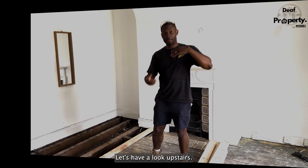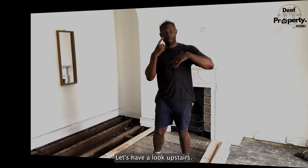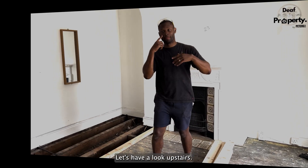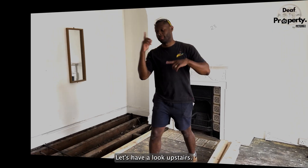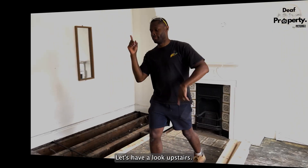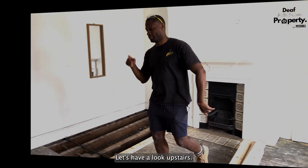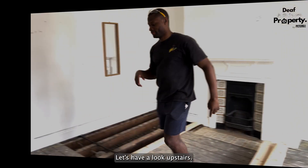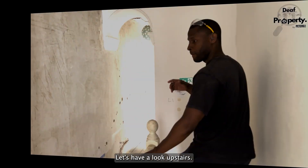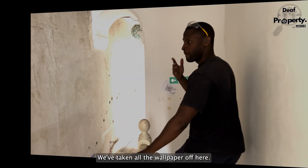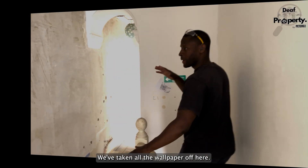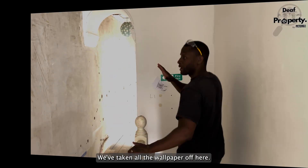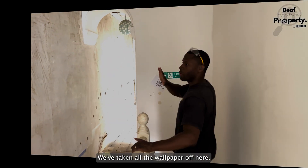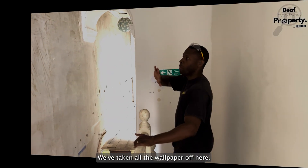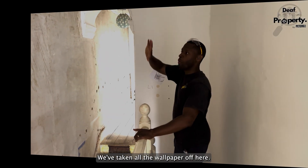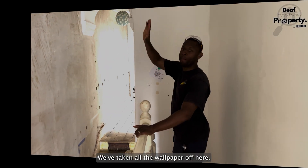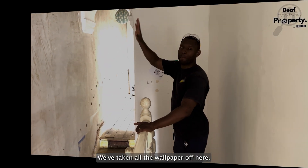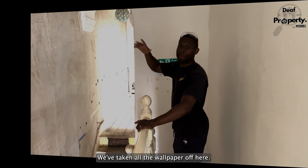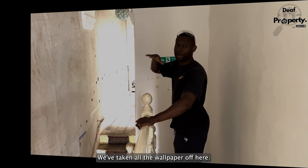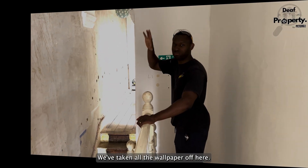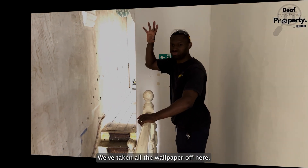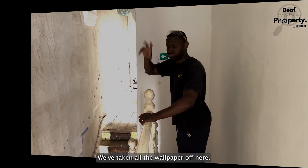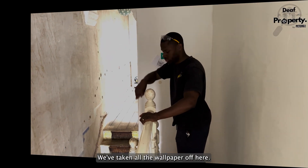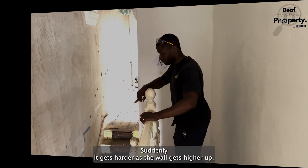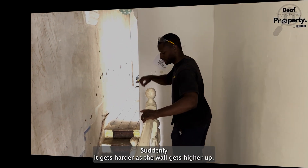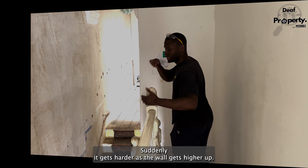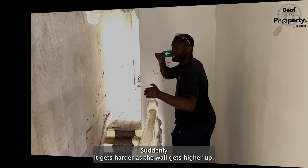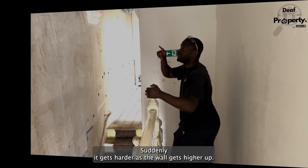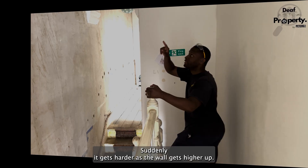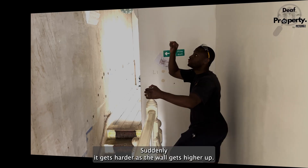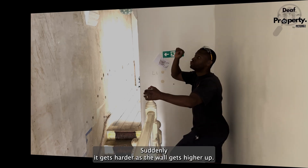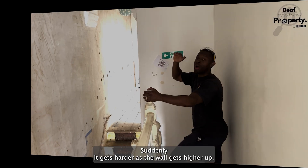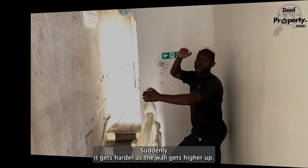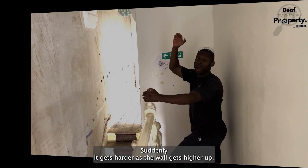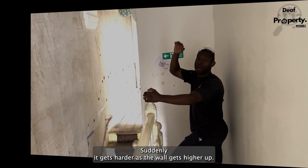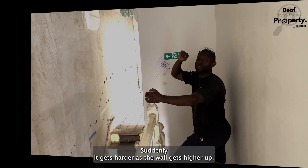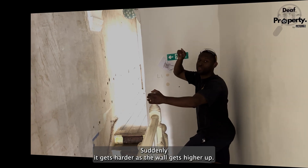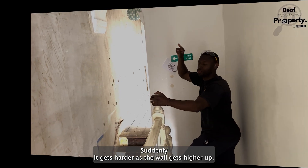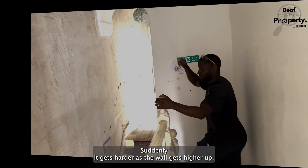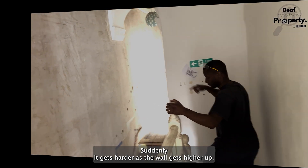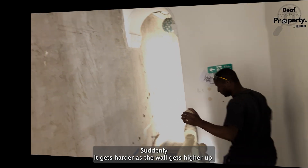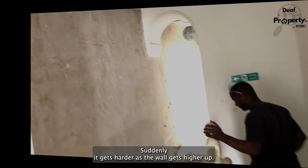upstairs. We've taken all the wallpaper off here. It certainly gets harder as the wall gets higher.